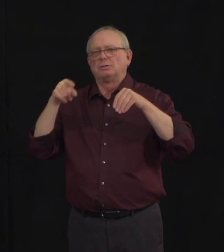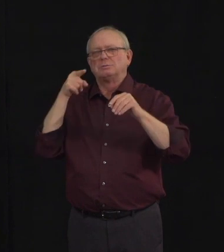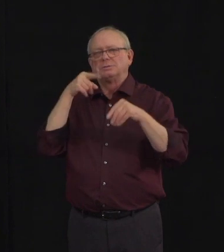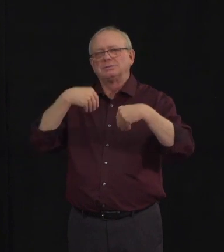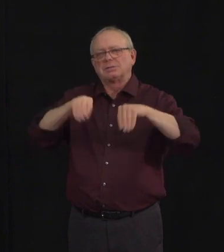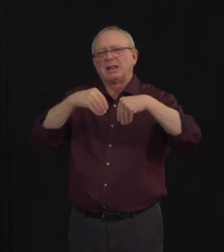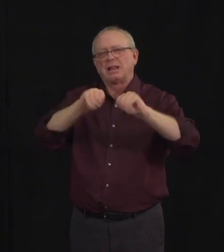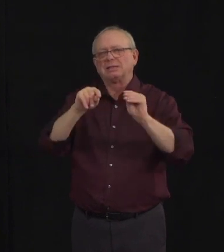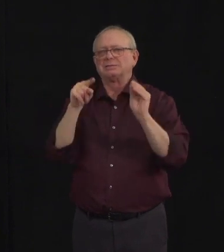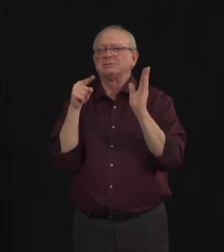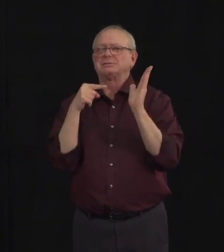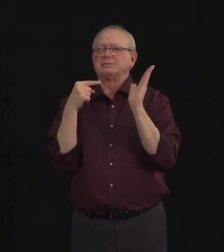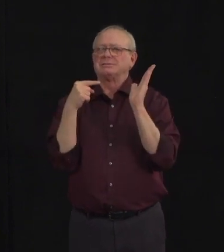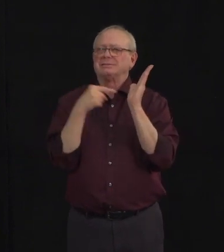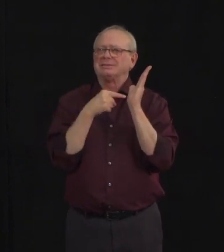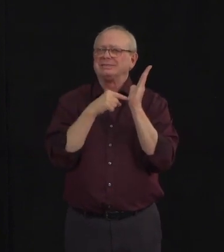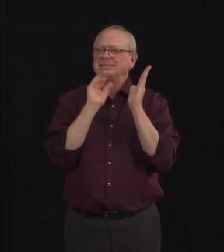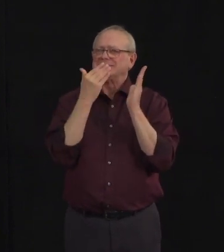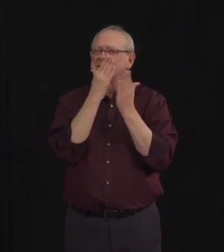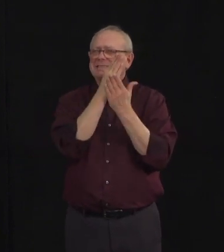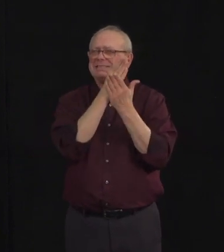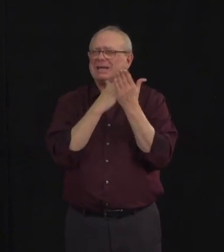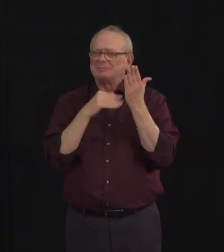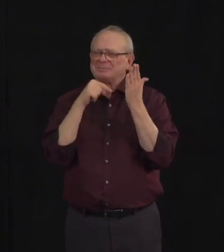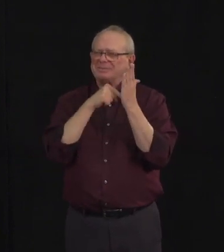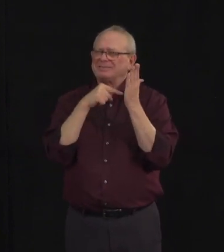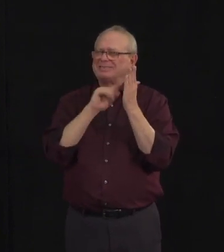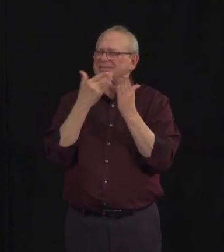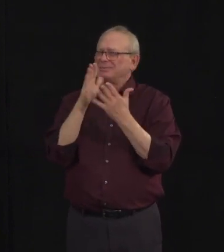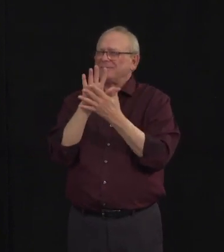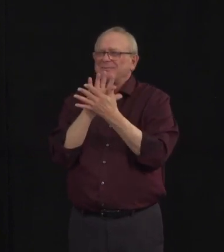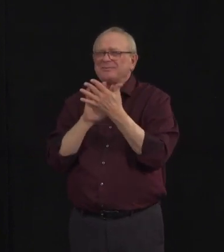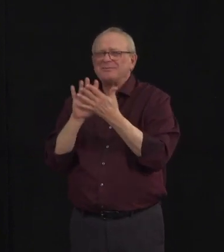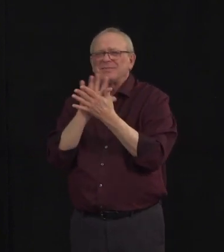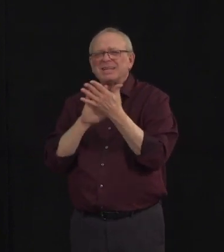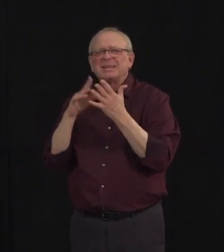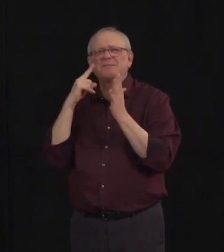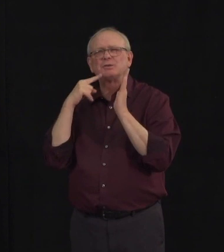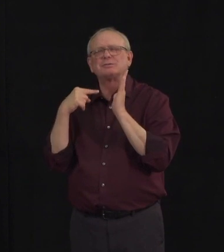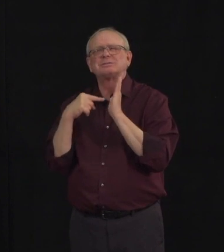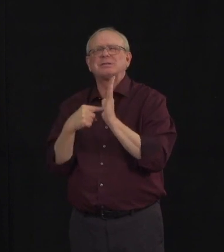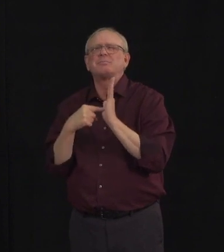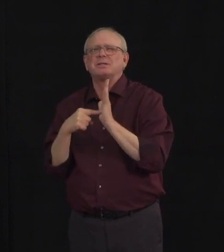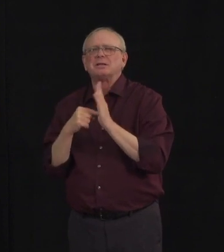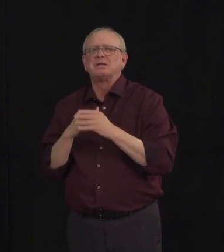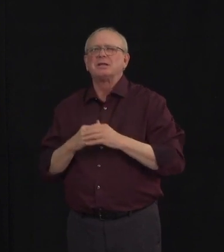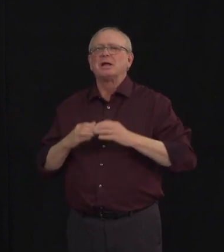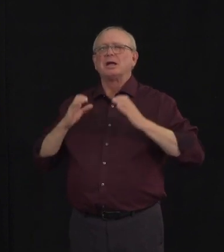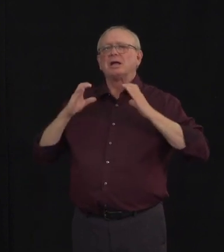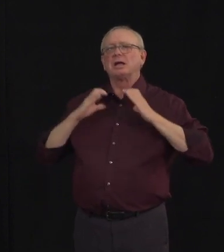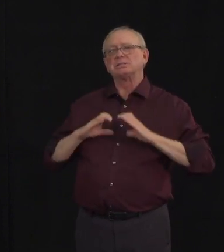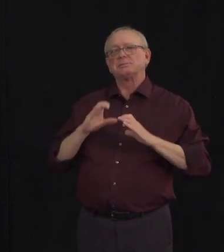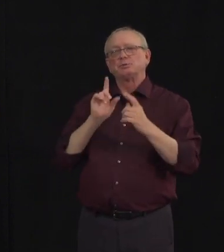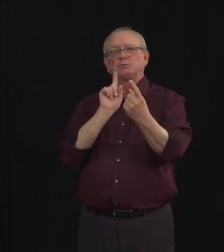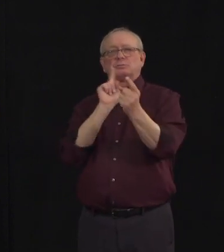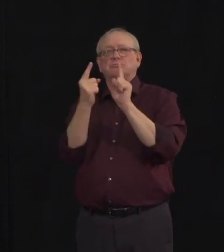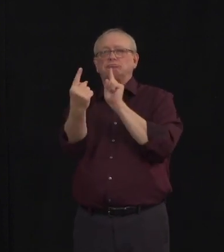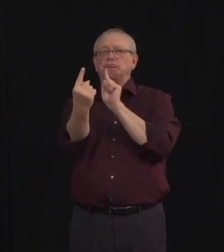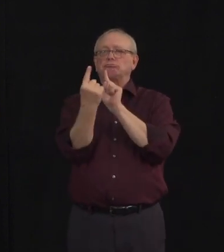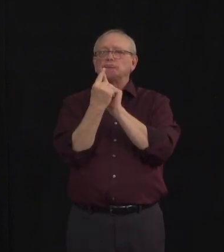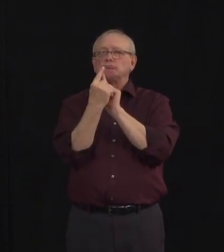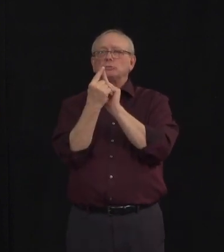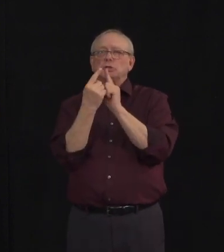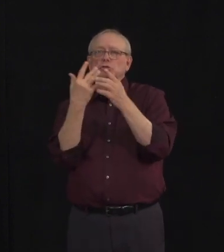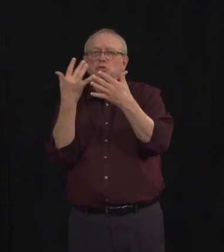little bit vague for business owners, such as screening patrons and customers for COVID-19 symptoms. What exactly does